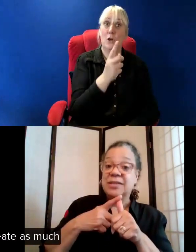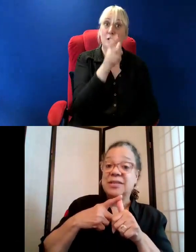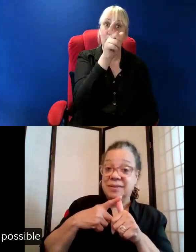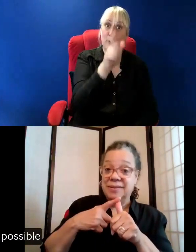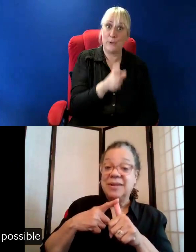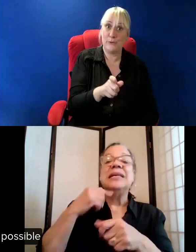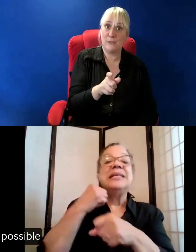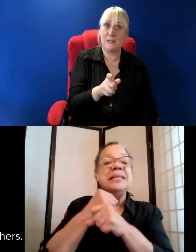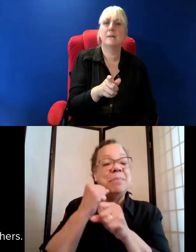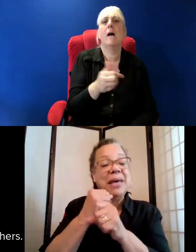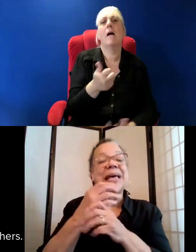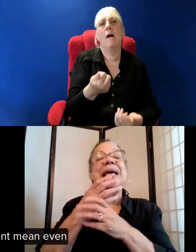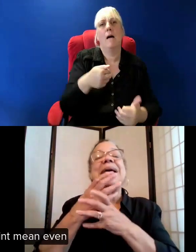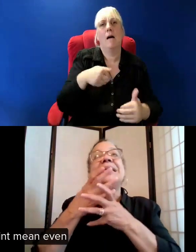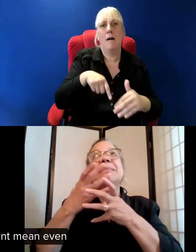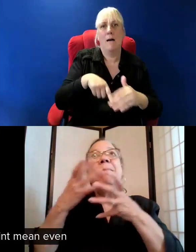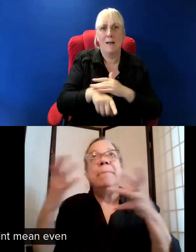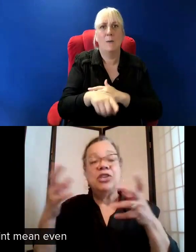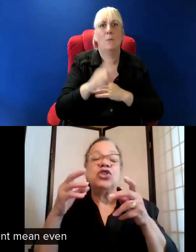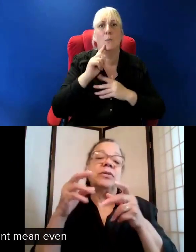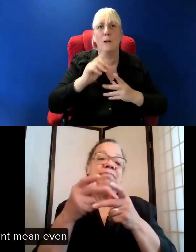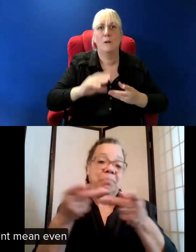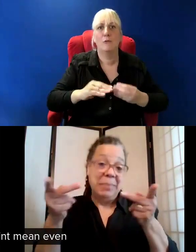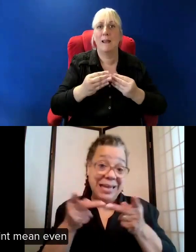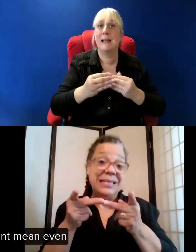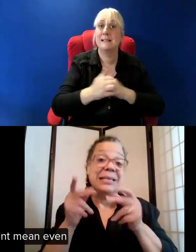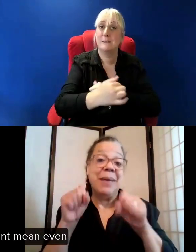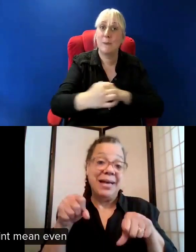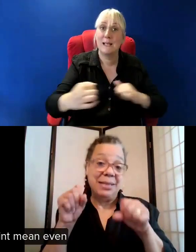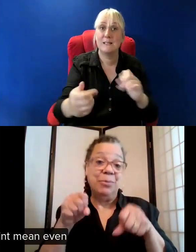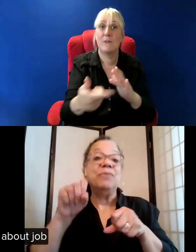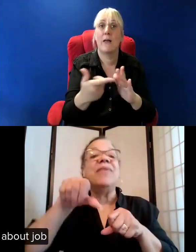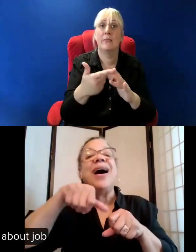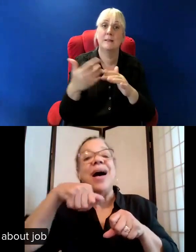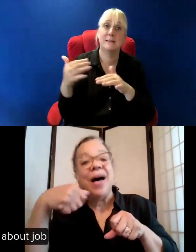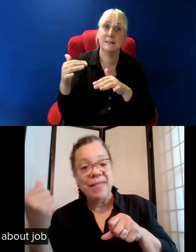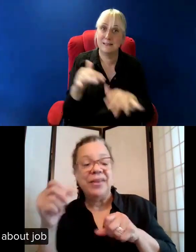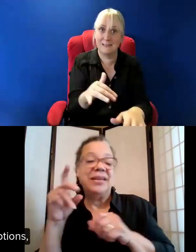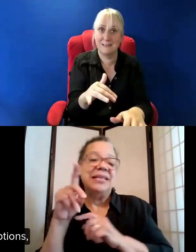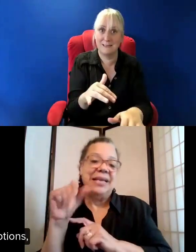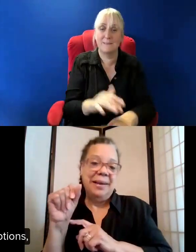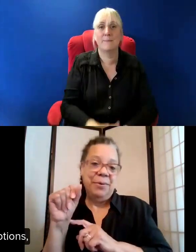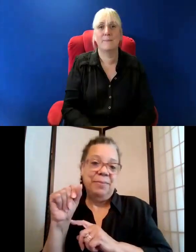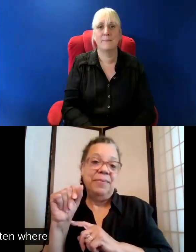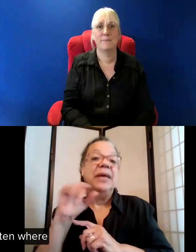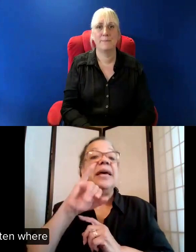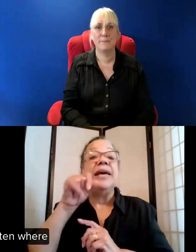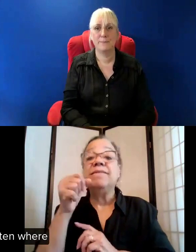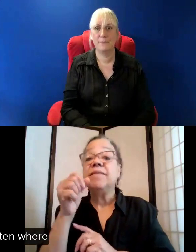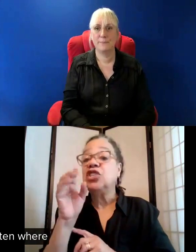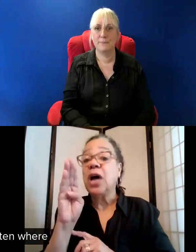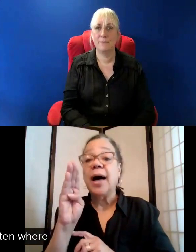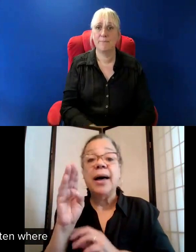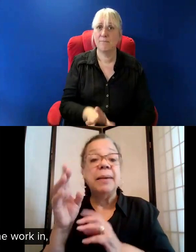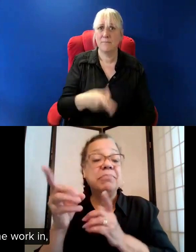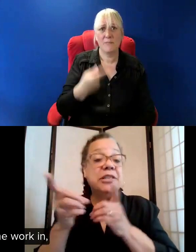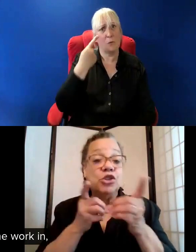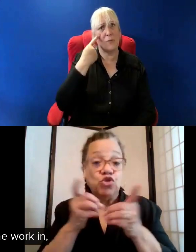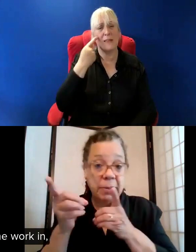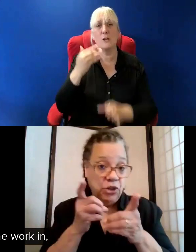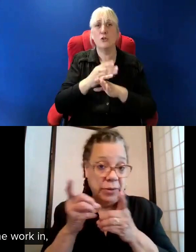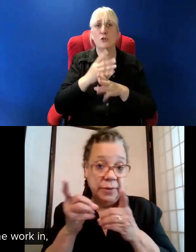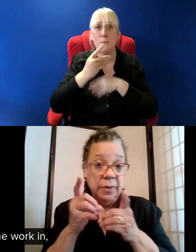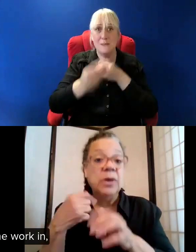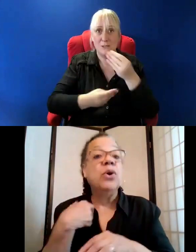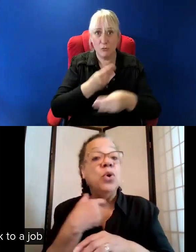create as much space as possible for others. But yes, to your point, I think, you know, even if we think about job descriptions, which is often where we do